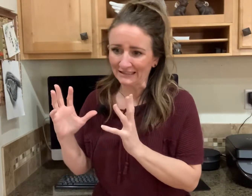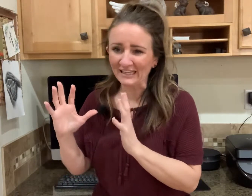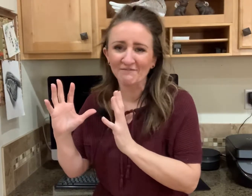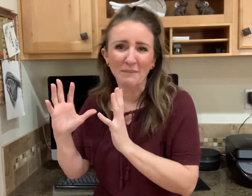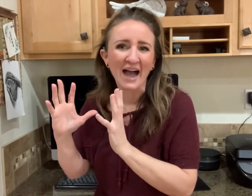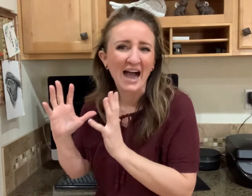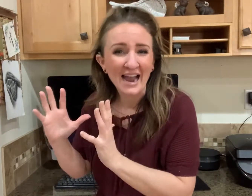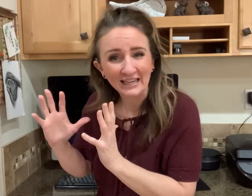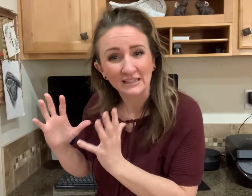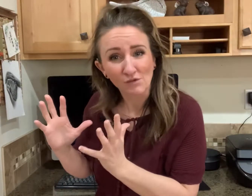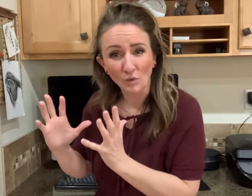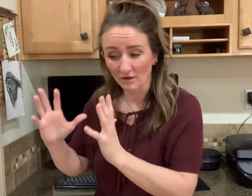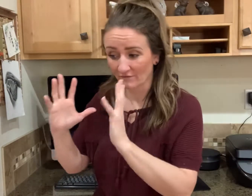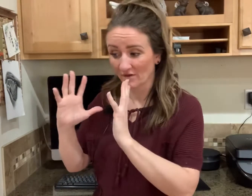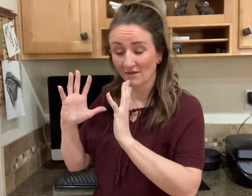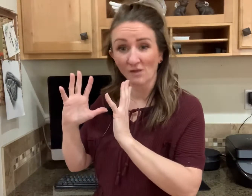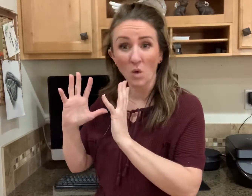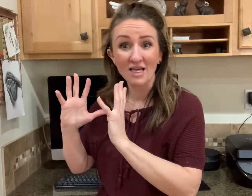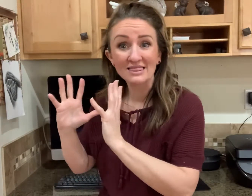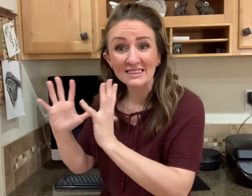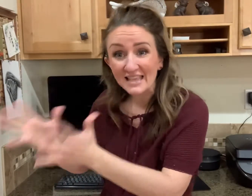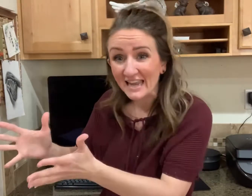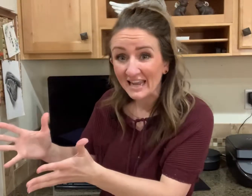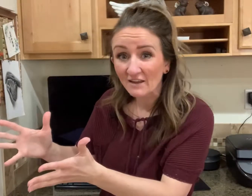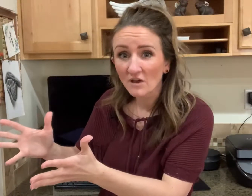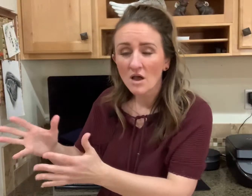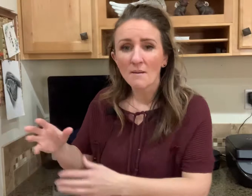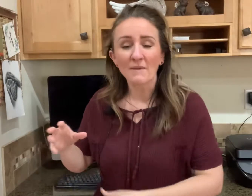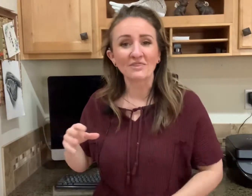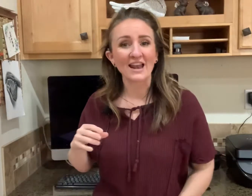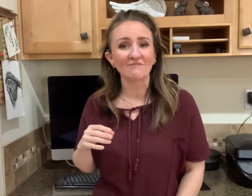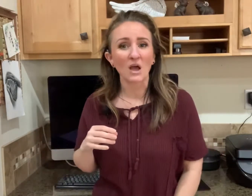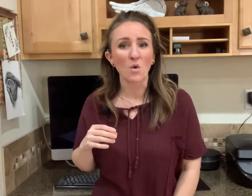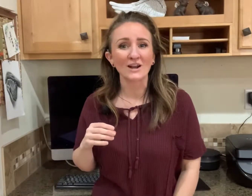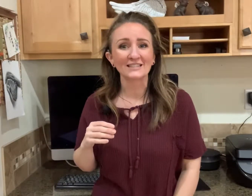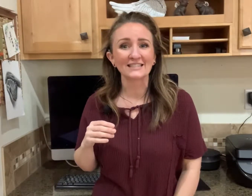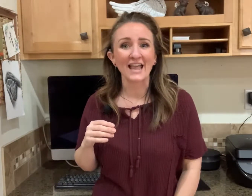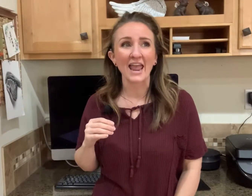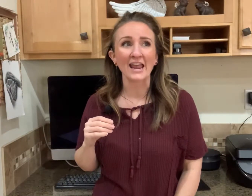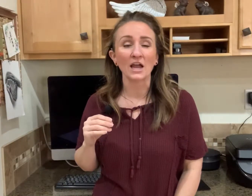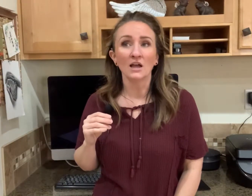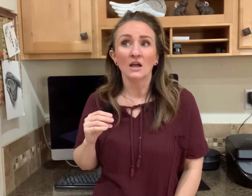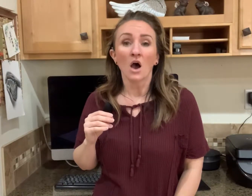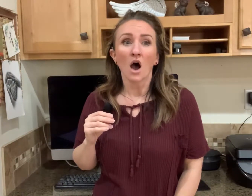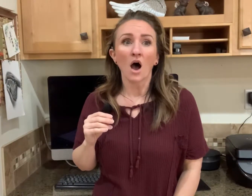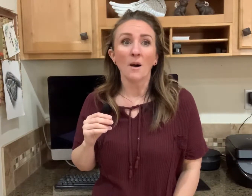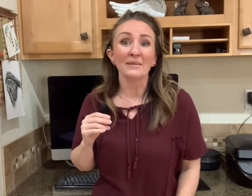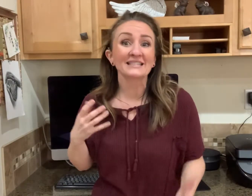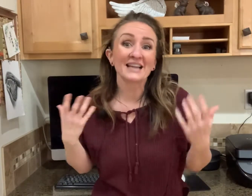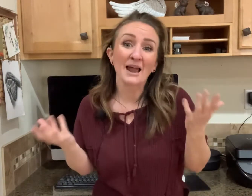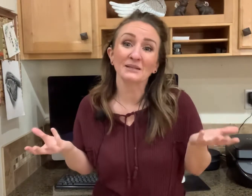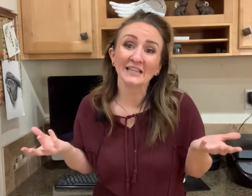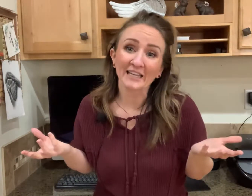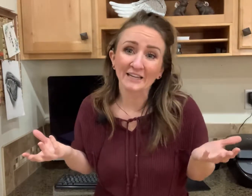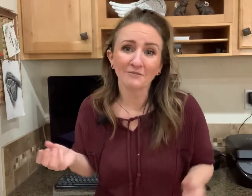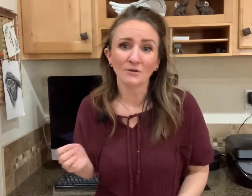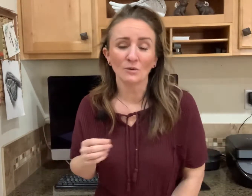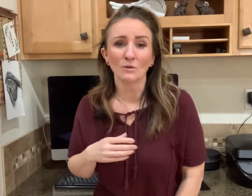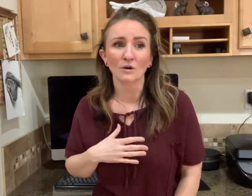leave behind, sort of. So leave, but then if I wanted to say, it's time to leave, or